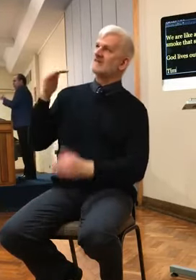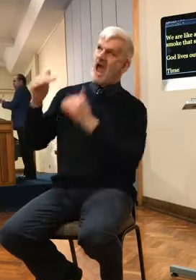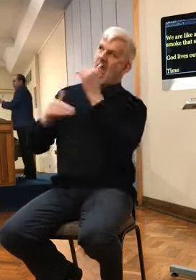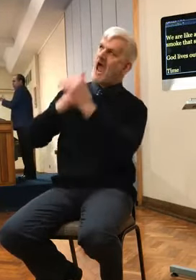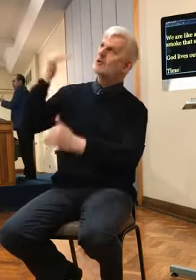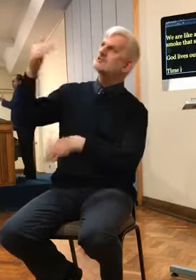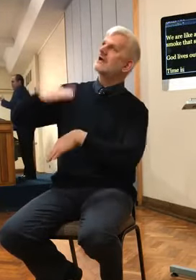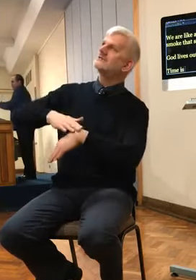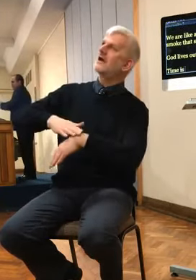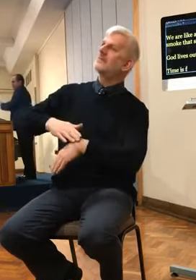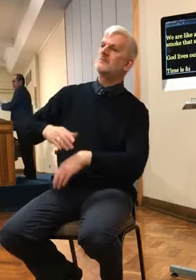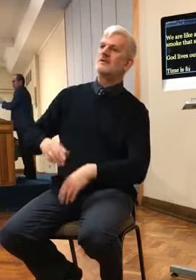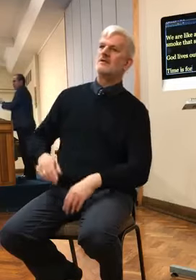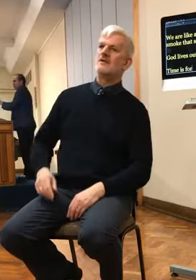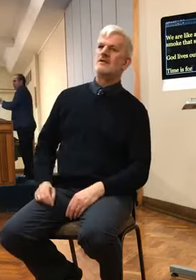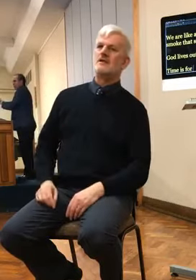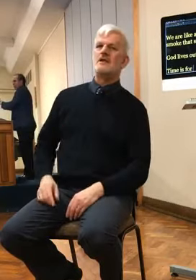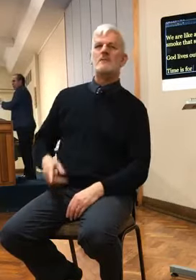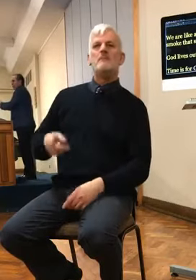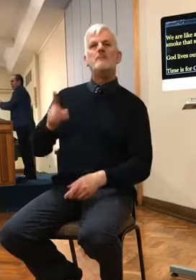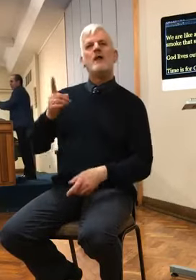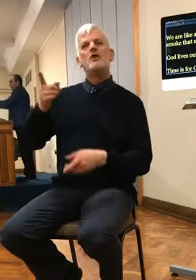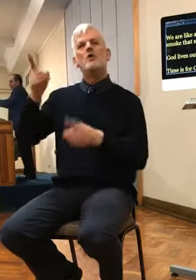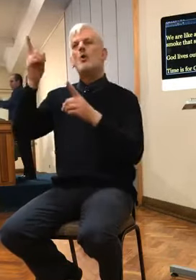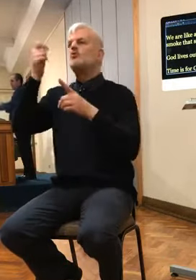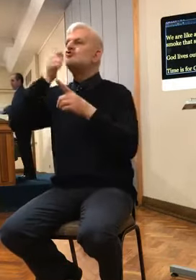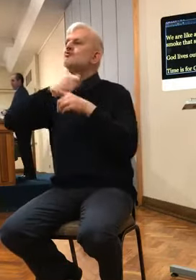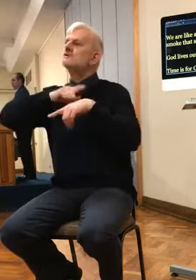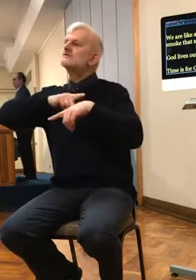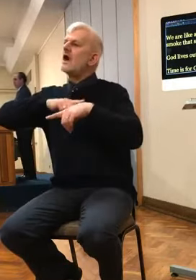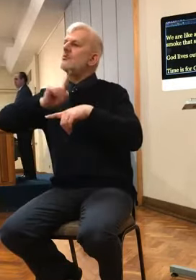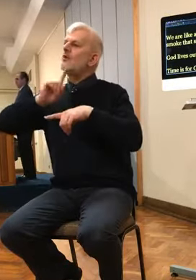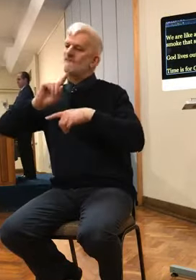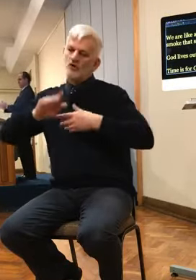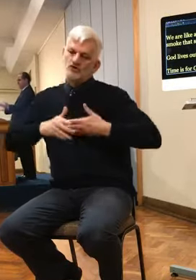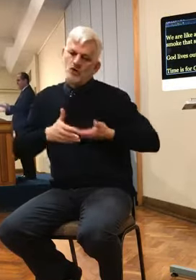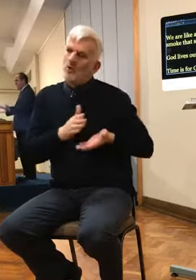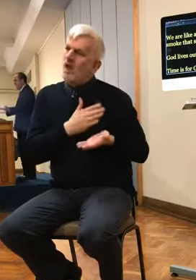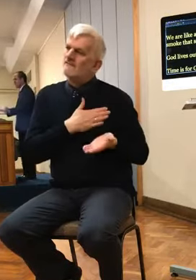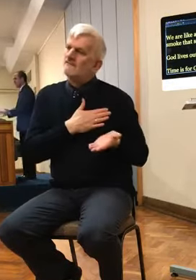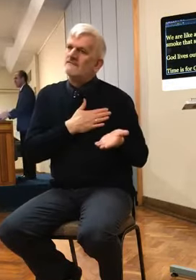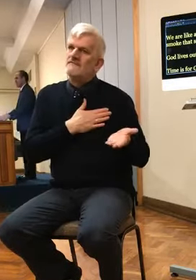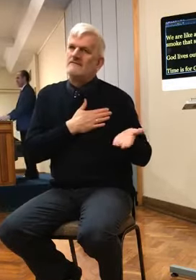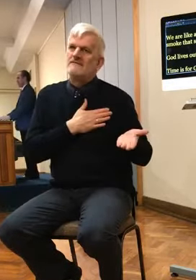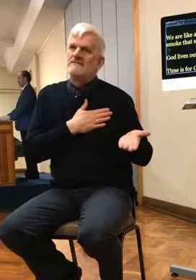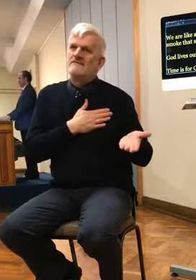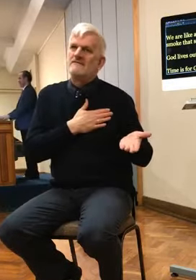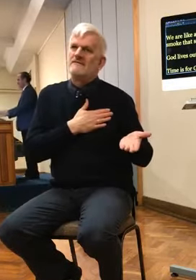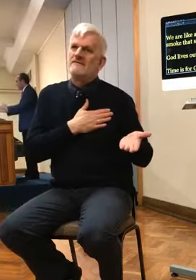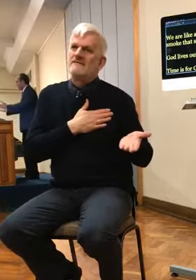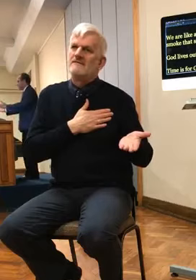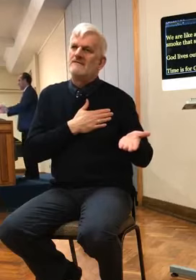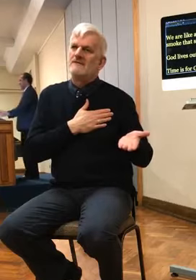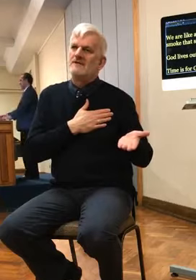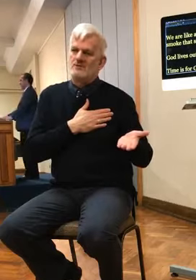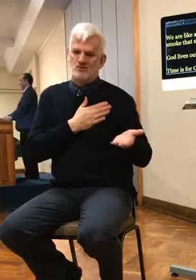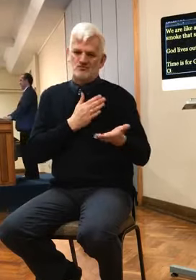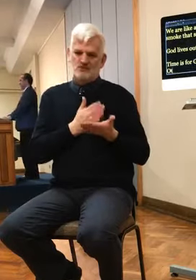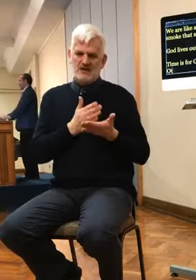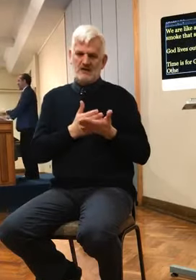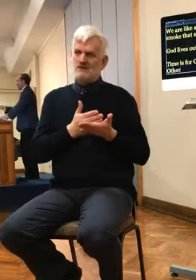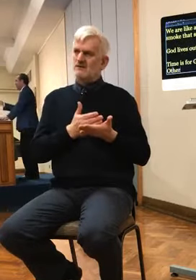to show us his love. That's why he created time. Otherwise, he doesn't need it. He doesn't need